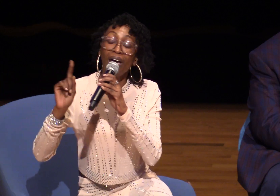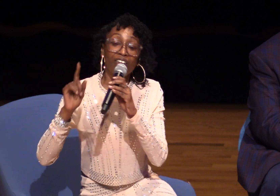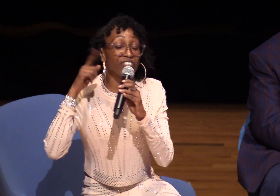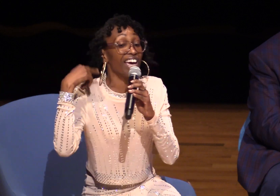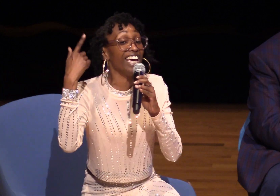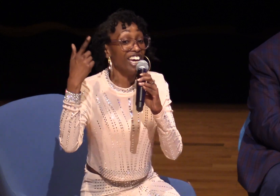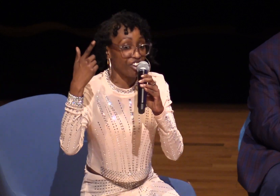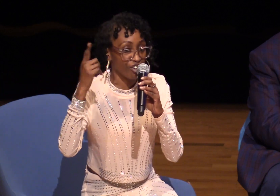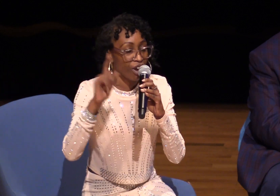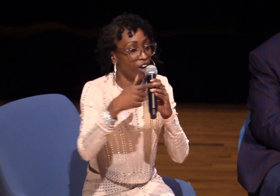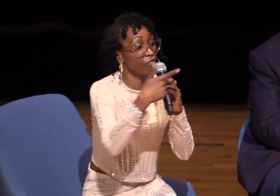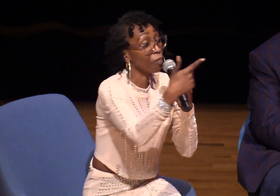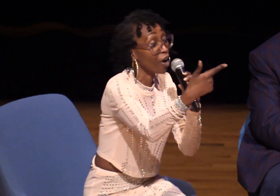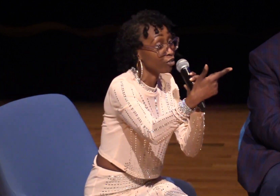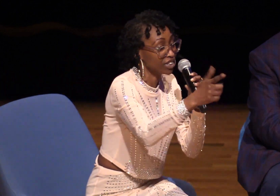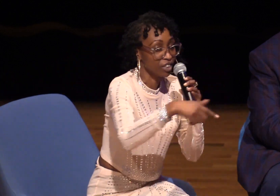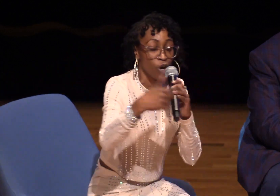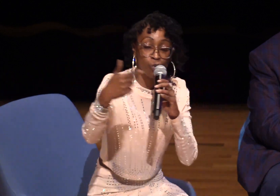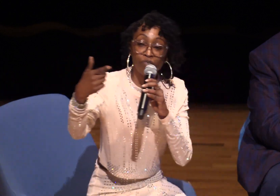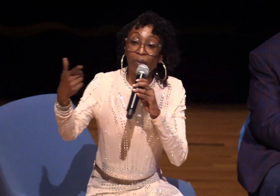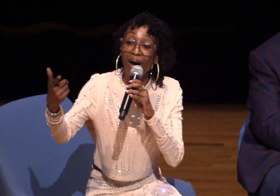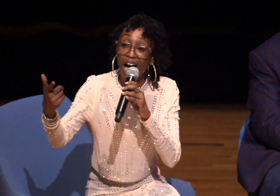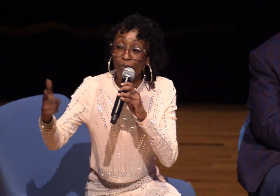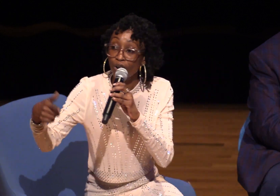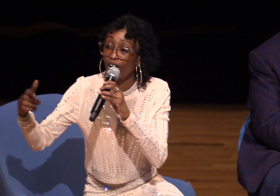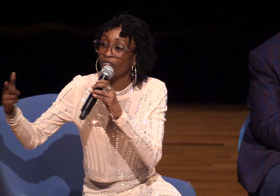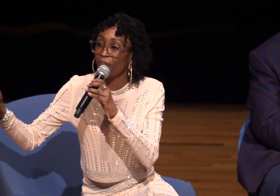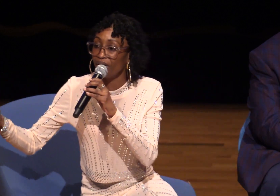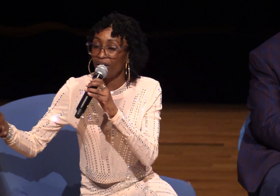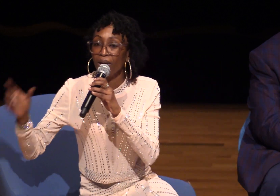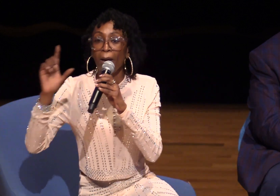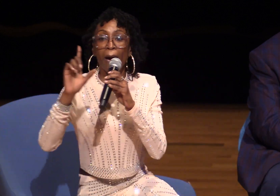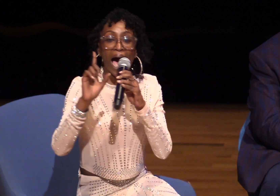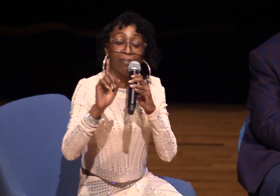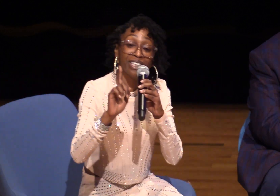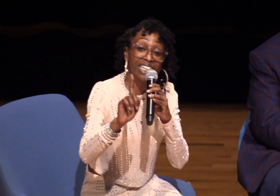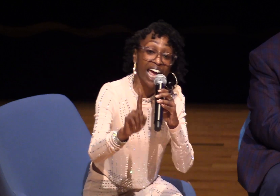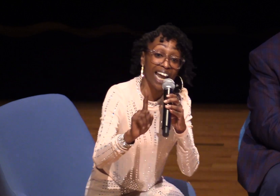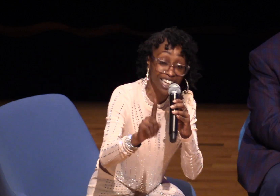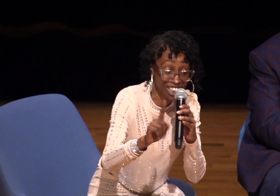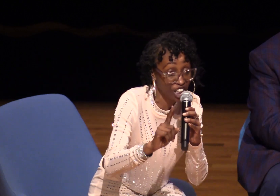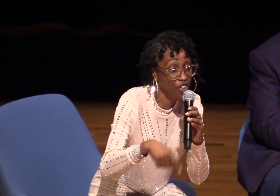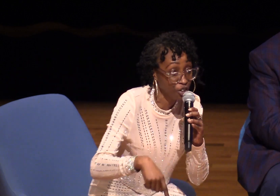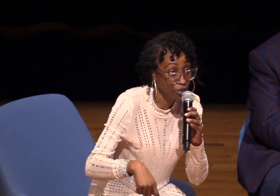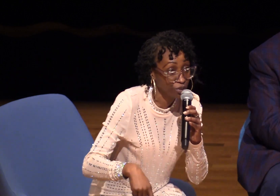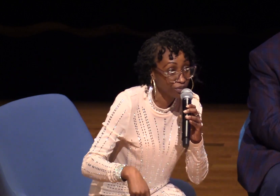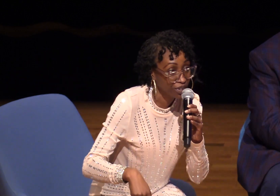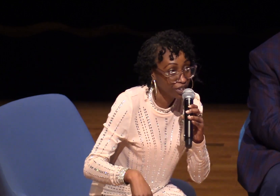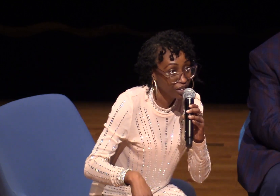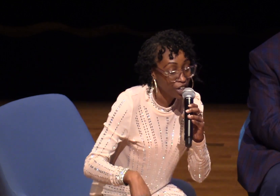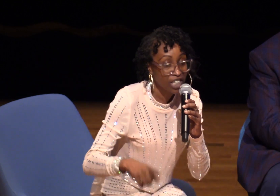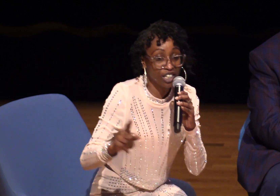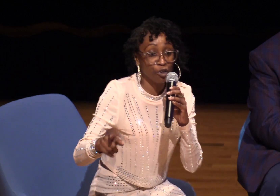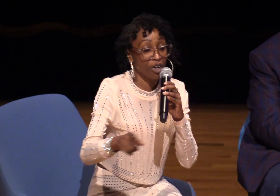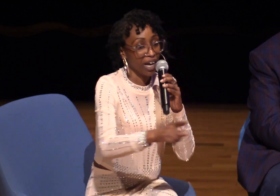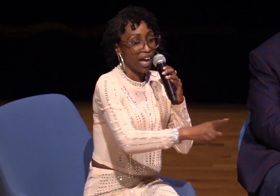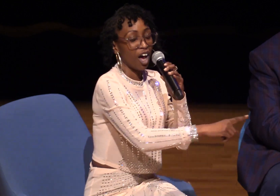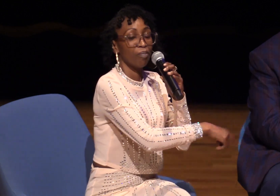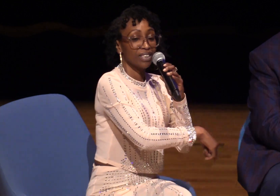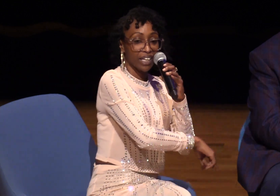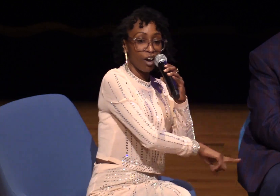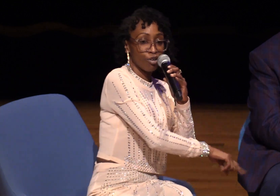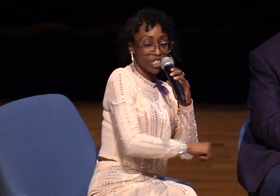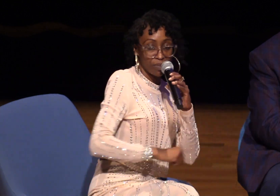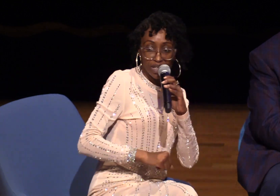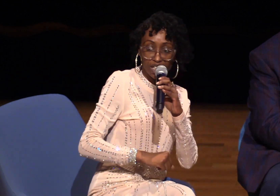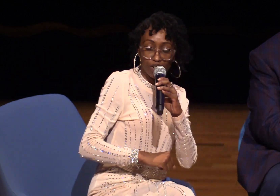you have the ear of the person with the power of the pen. I'm challenging you to help